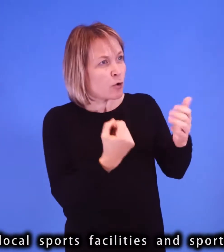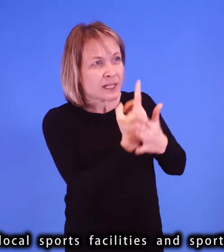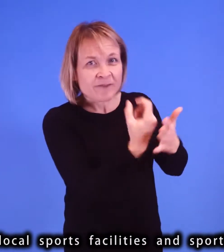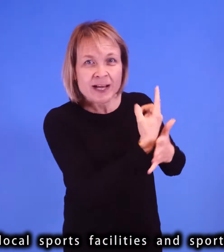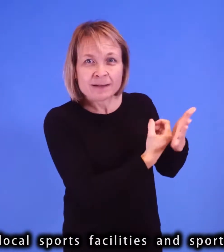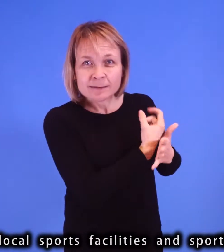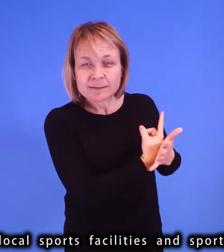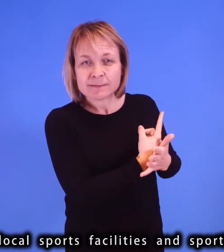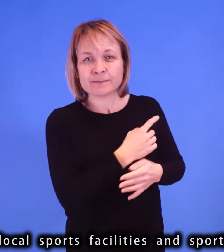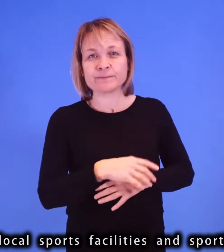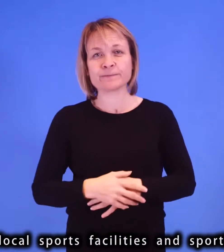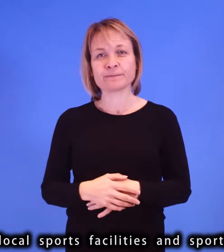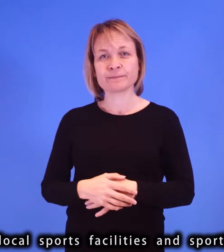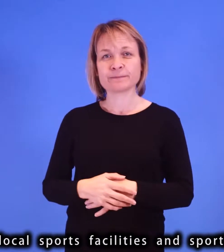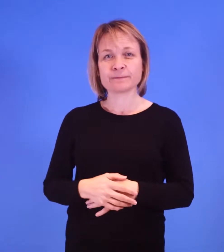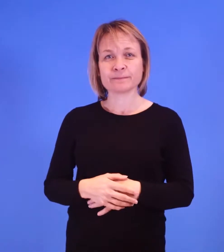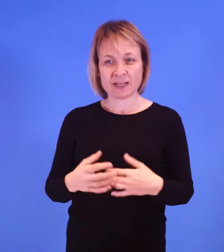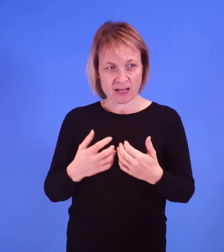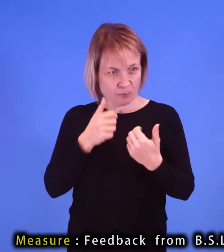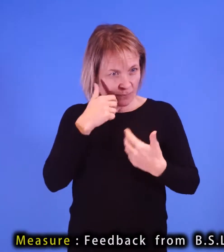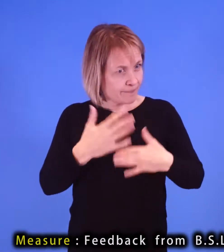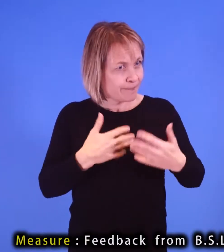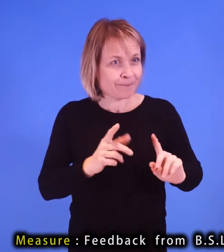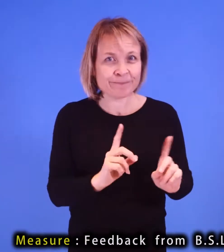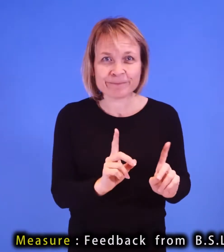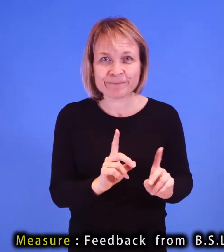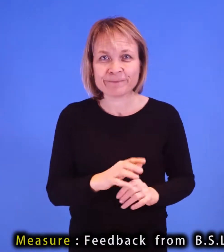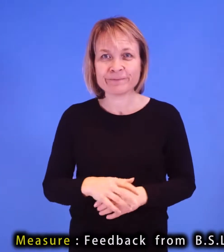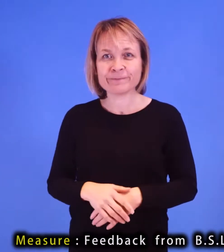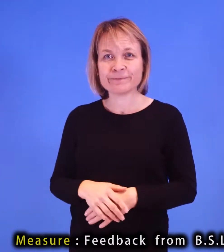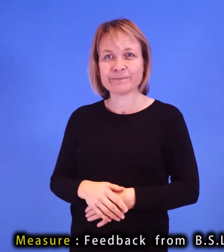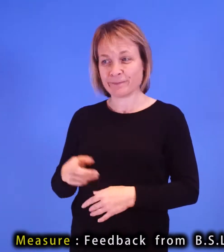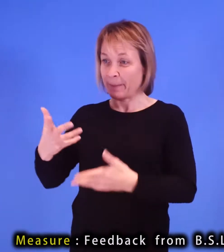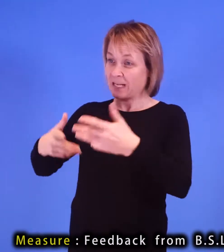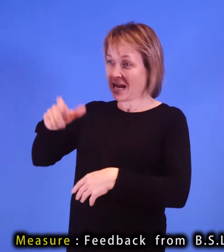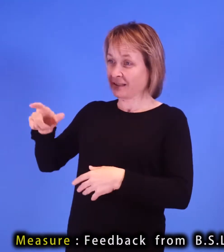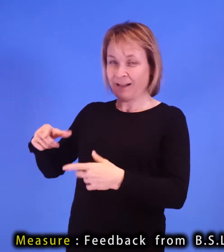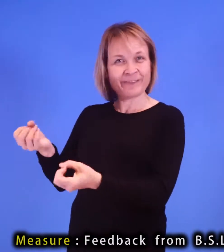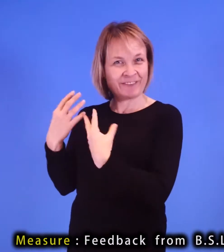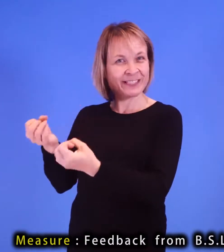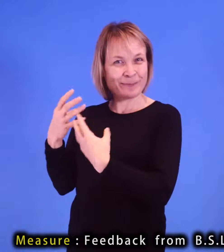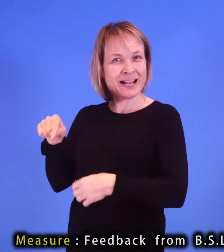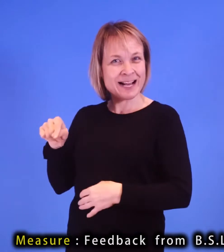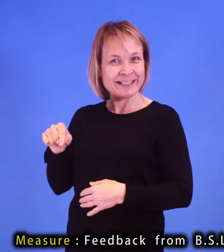and sporting opportunities. Measure. Feedback from BSL users.